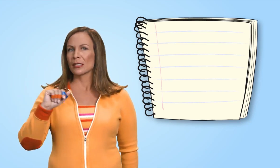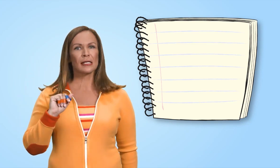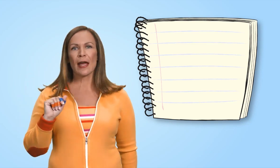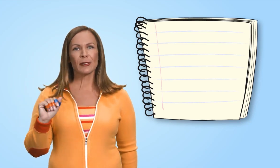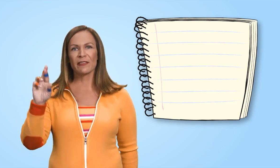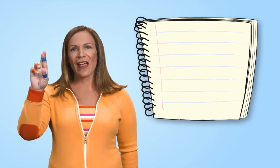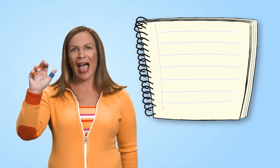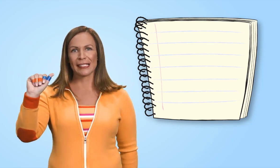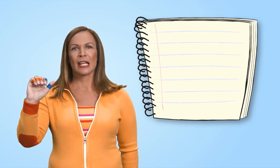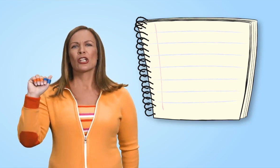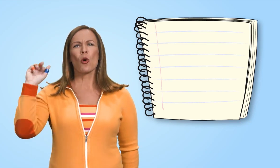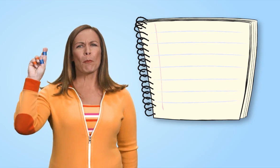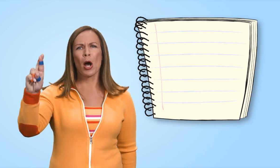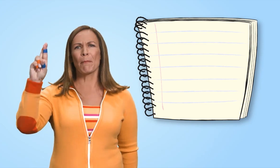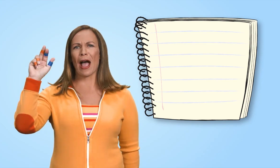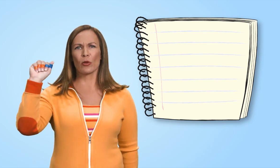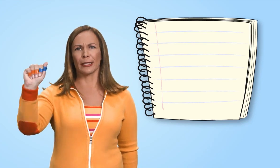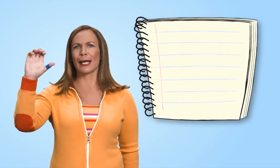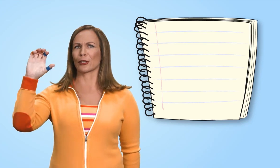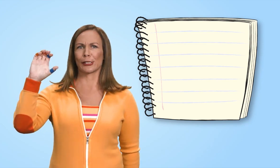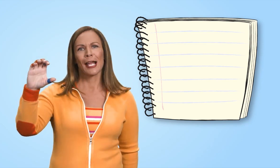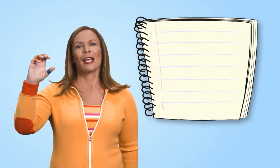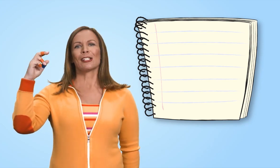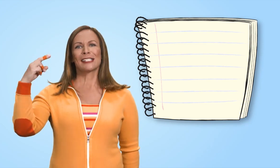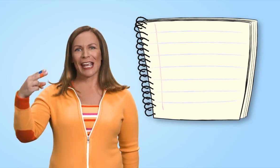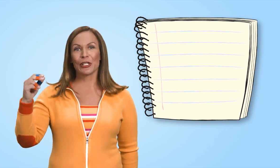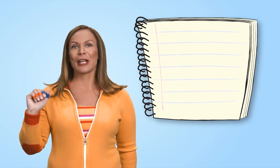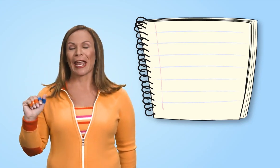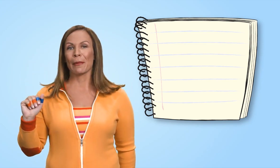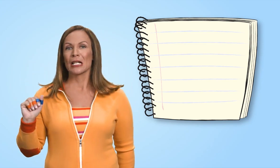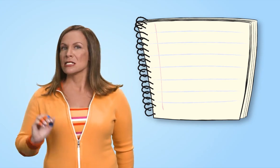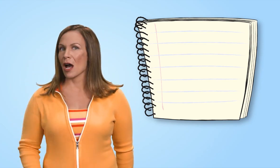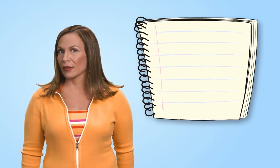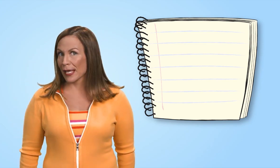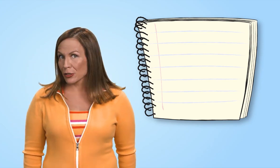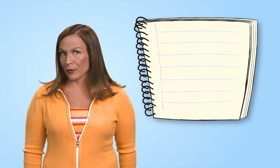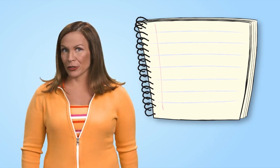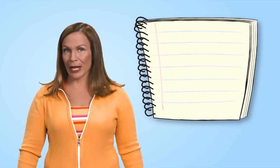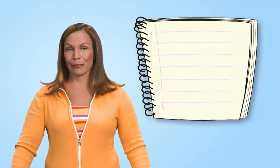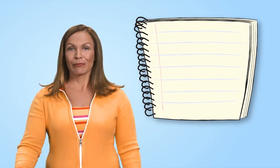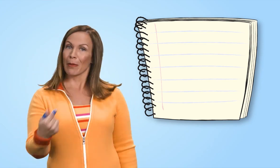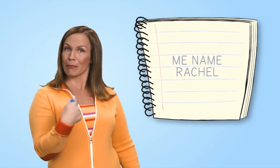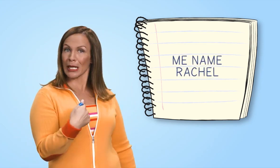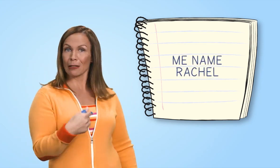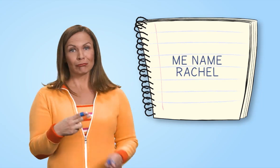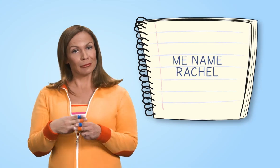Doesn't have to be fast. Don't pump out the letters. Just say your name, not the letters of your name. Me